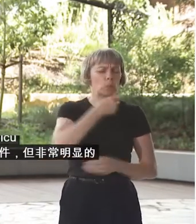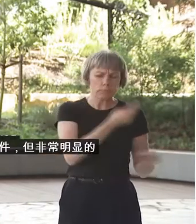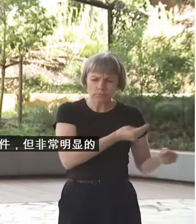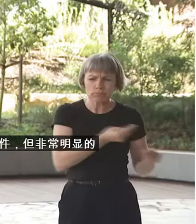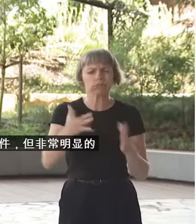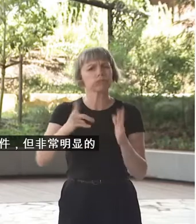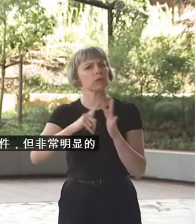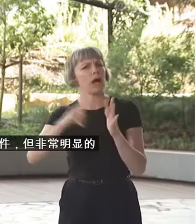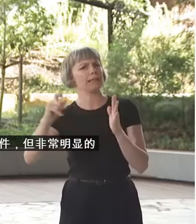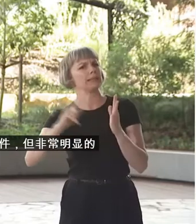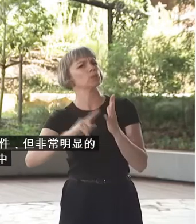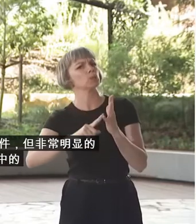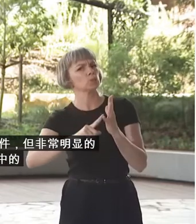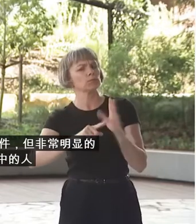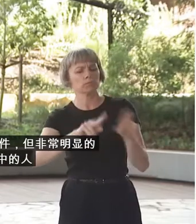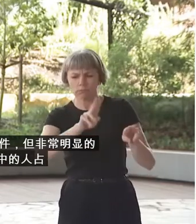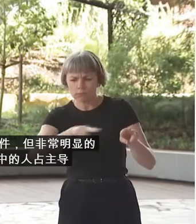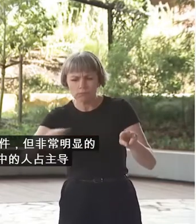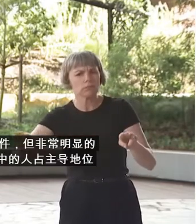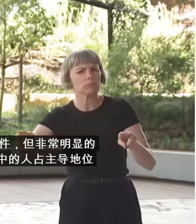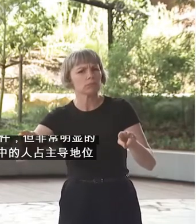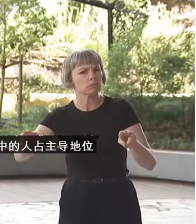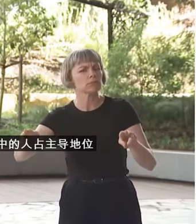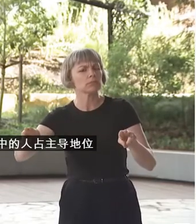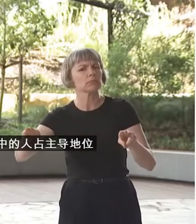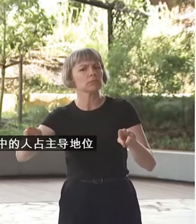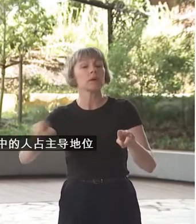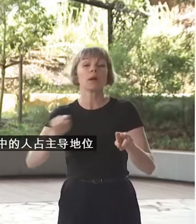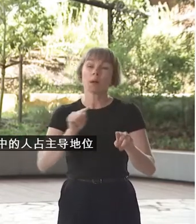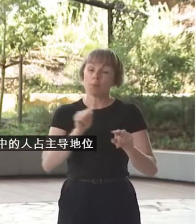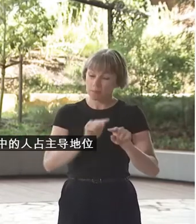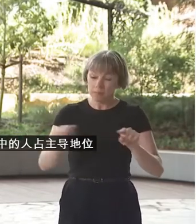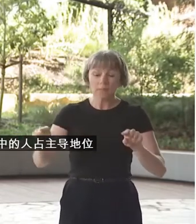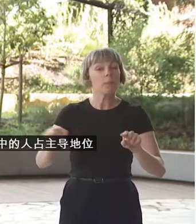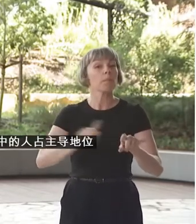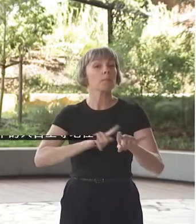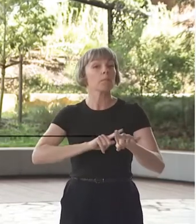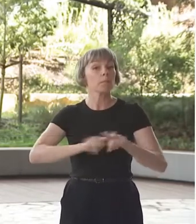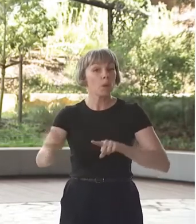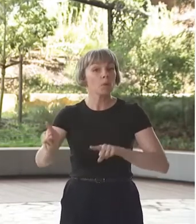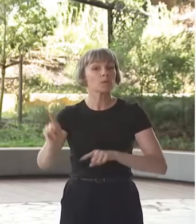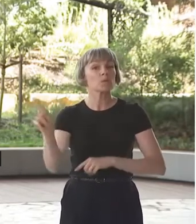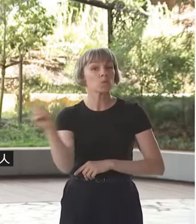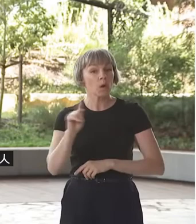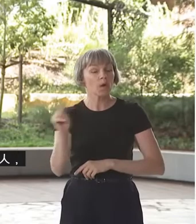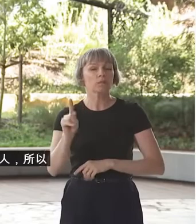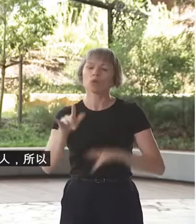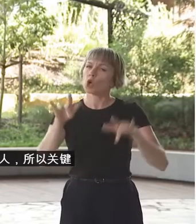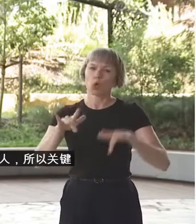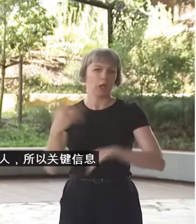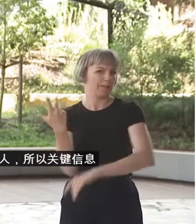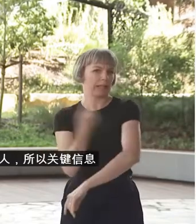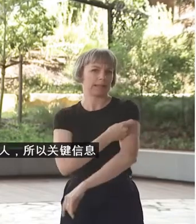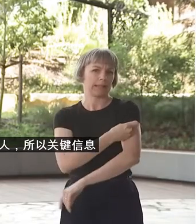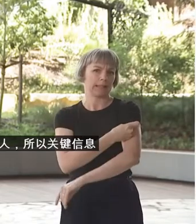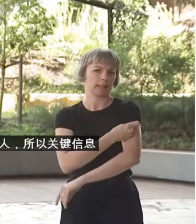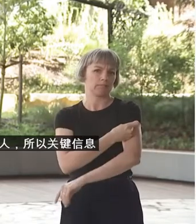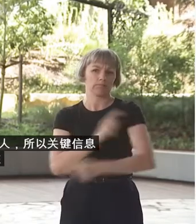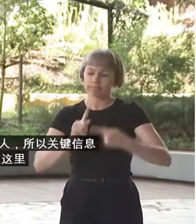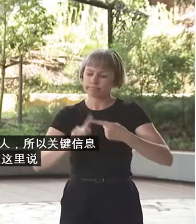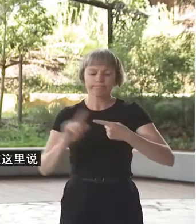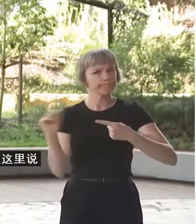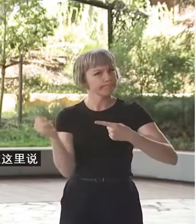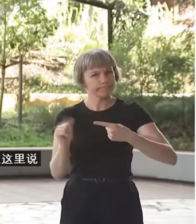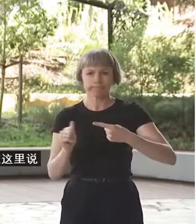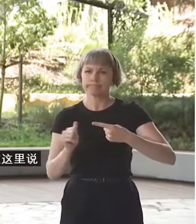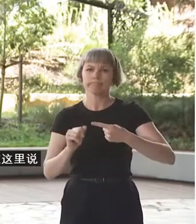stark that the predominance of people in ICU is still for the unvaccinated. So the key message is I'm not going to